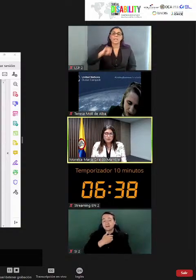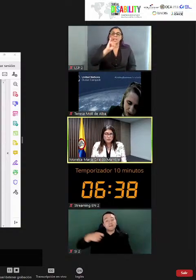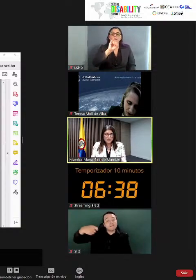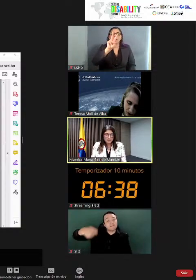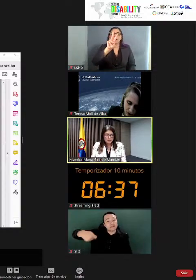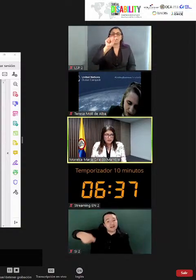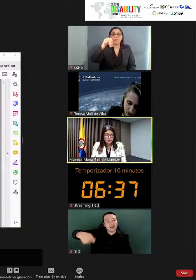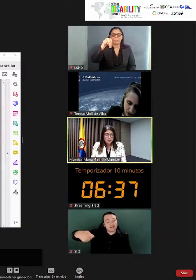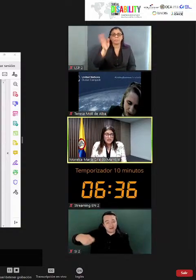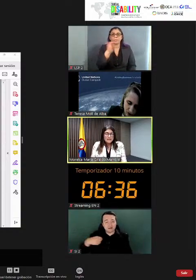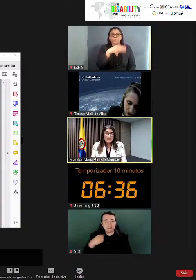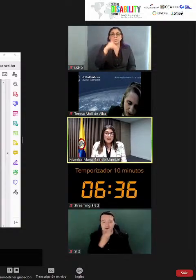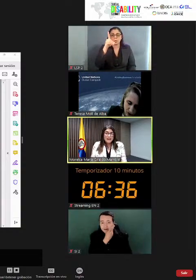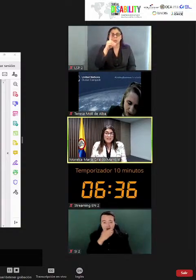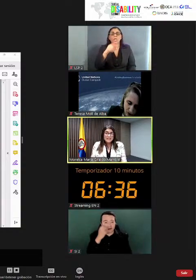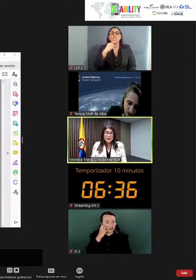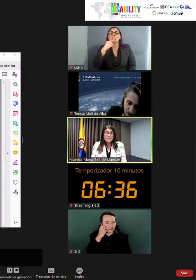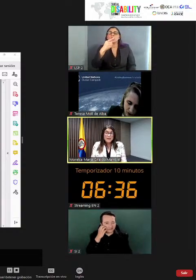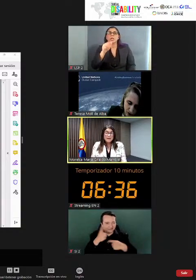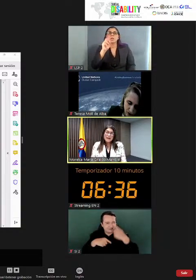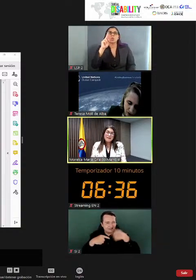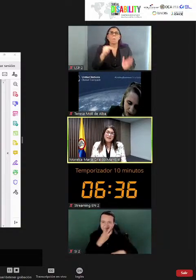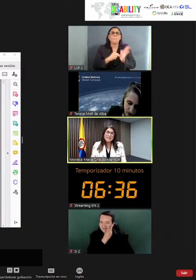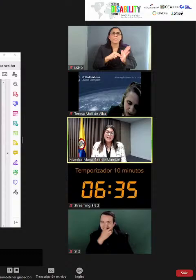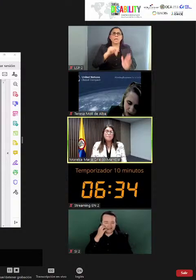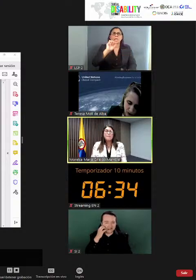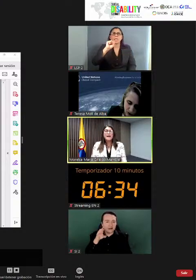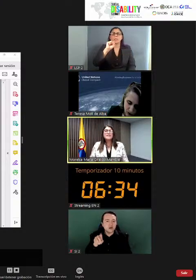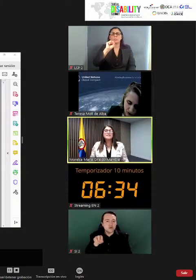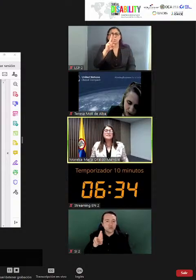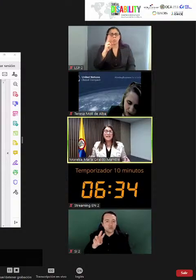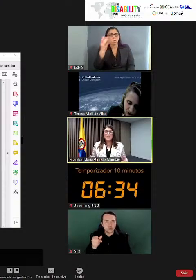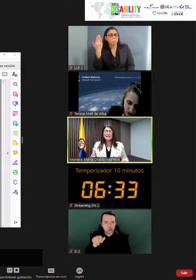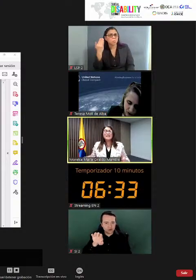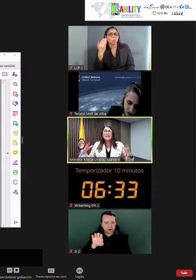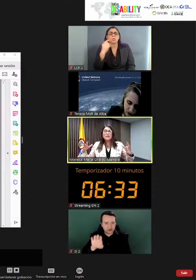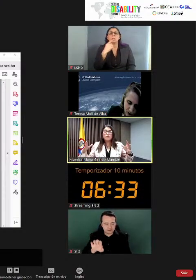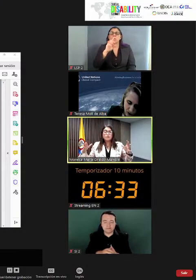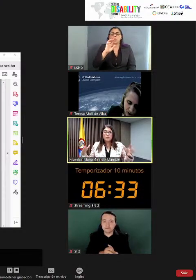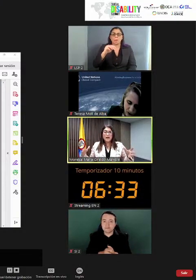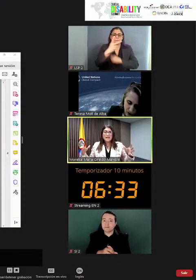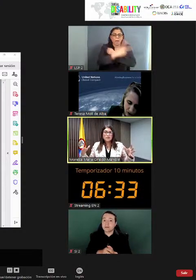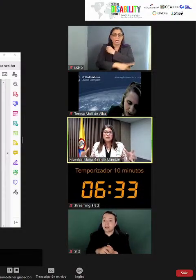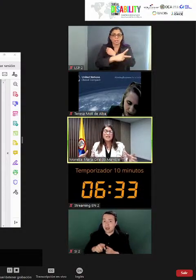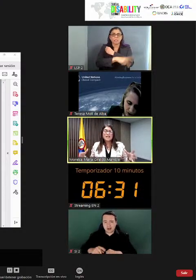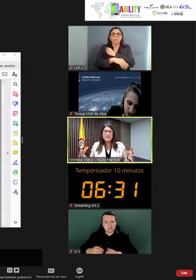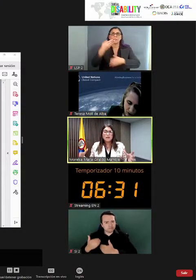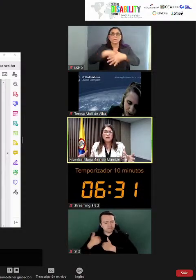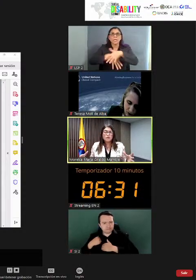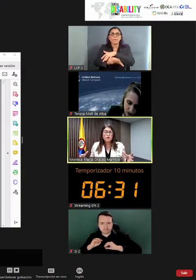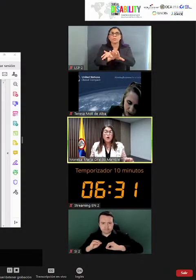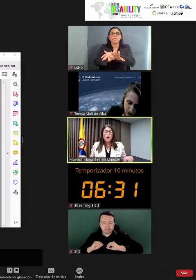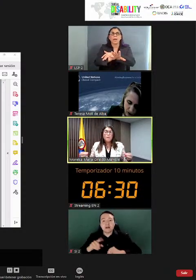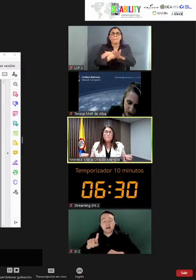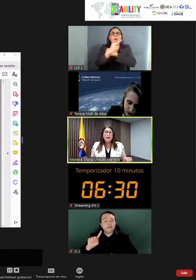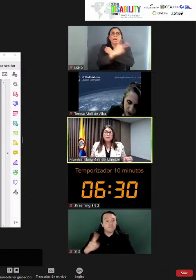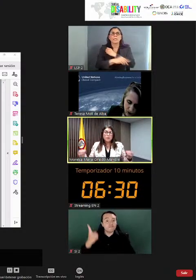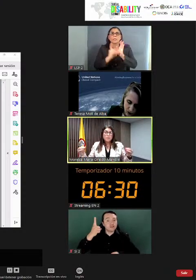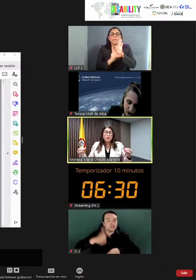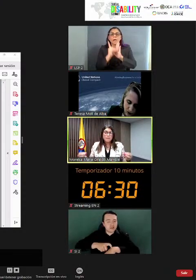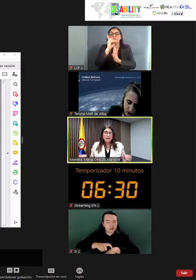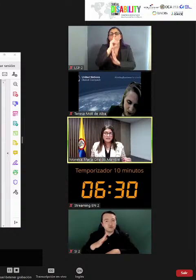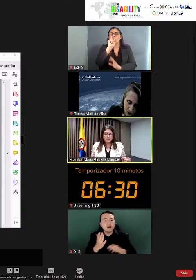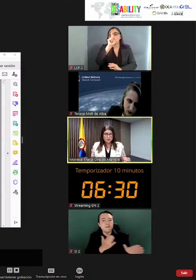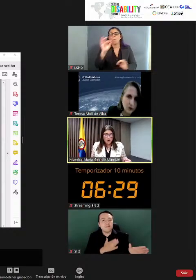duque for 2019 2022 2018 2022 is the first time that the country has